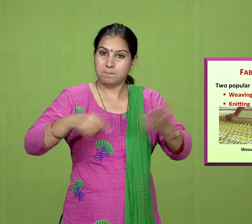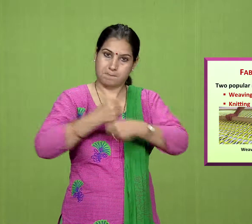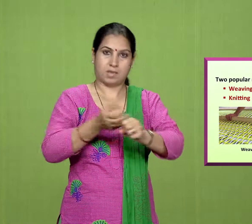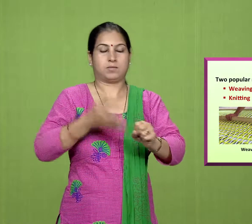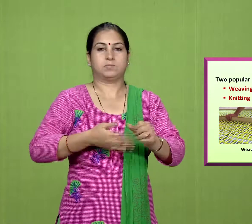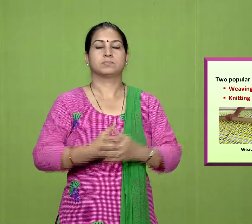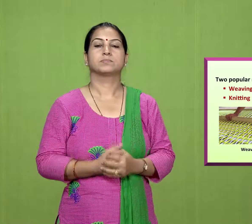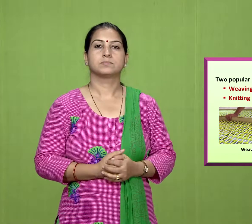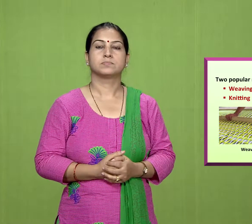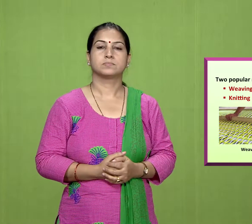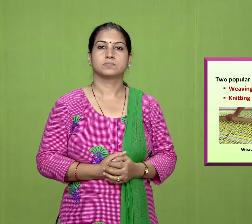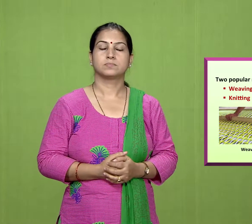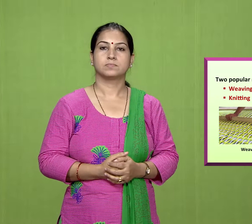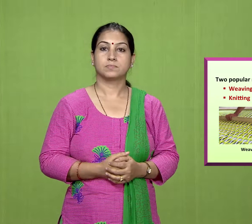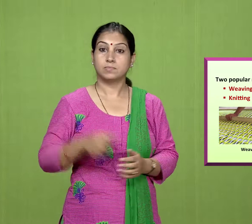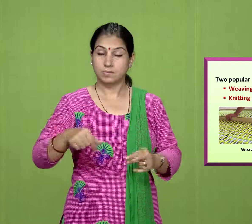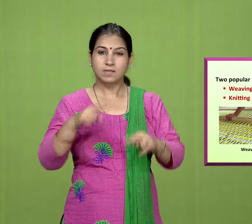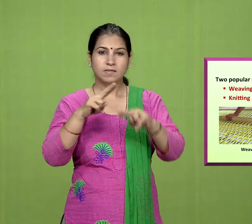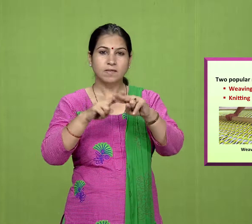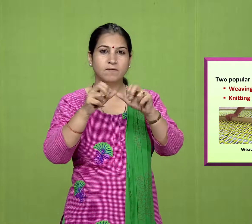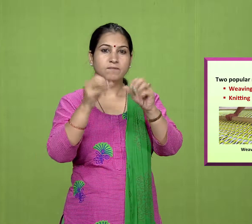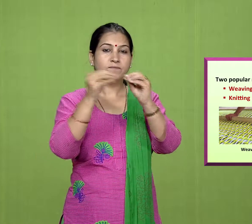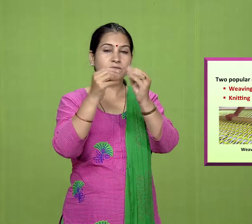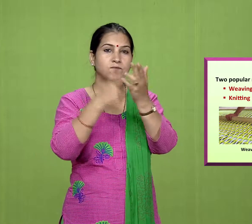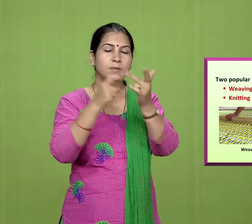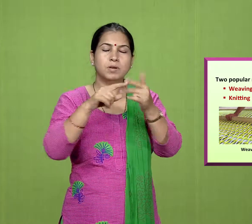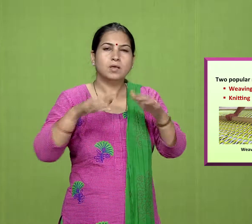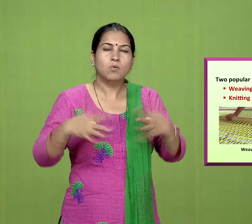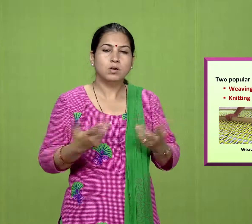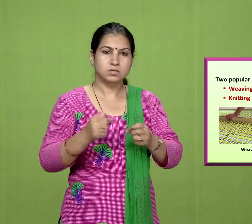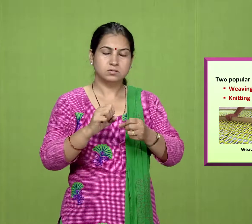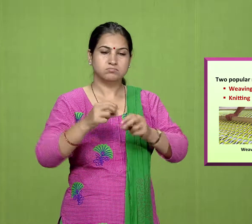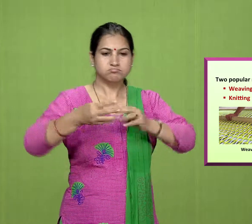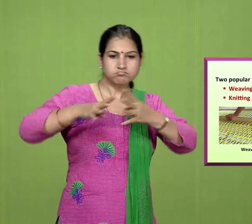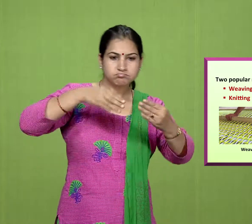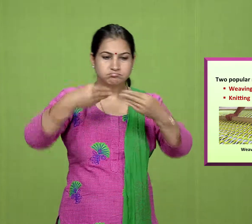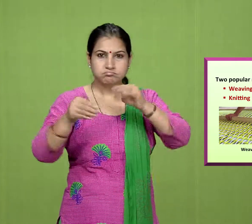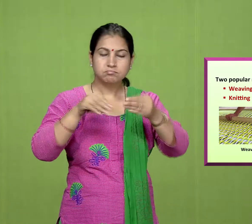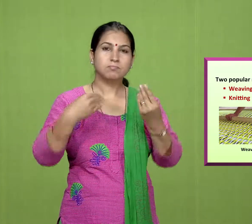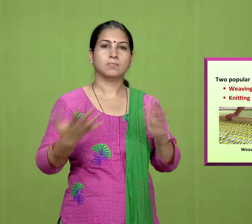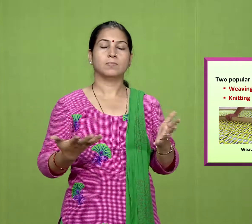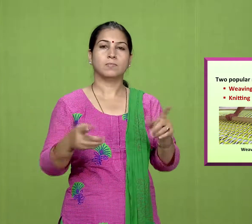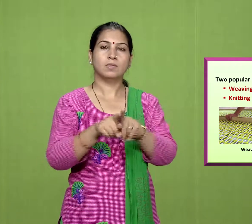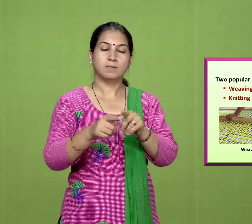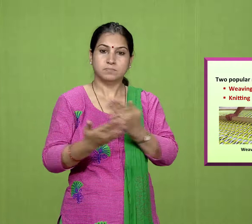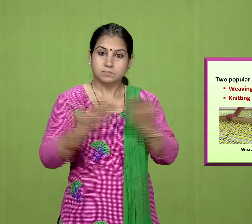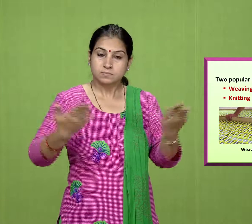A fabric is a pliable, strong sheet made of fibers and yarns.